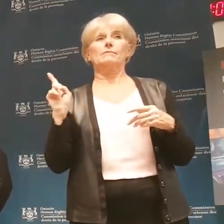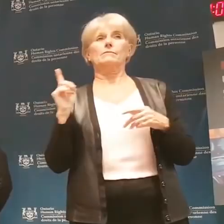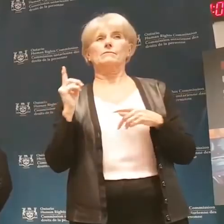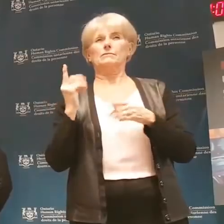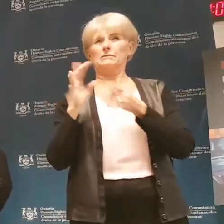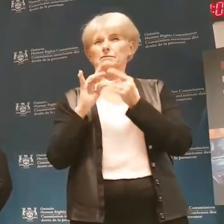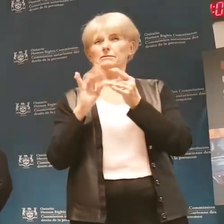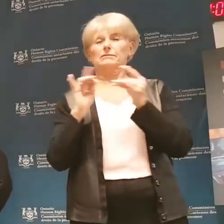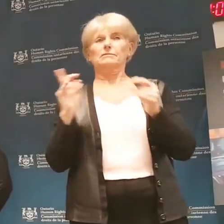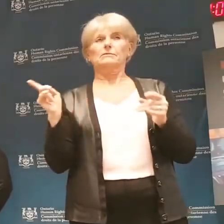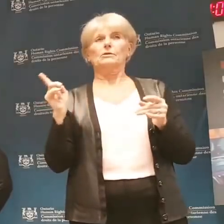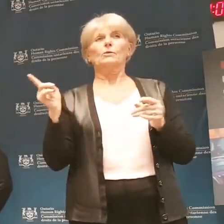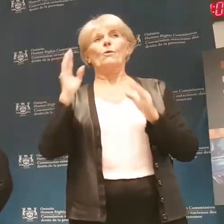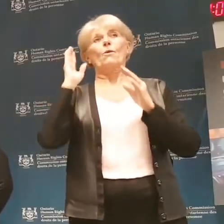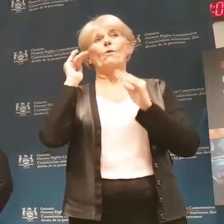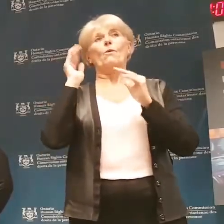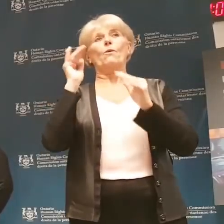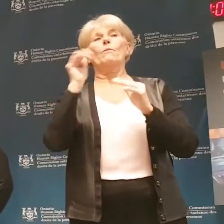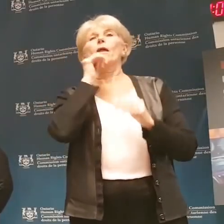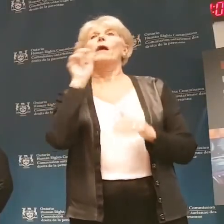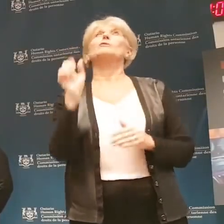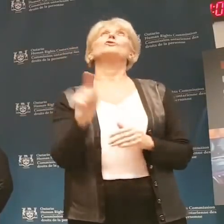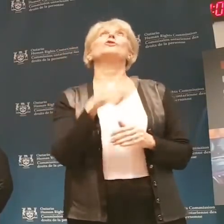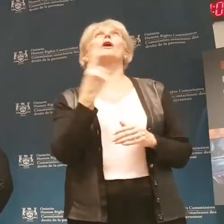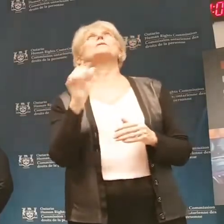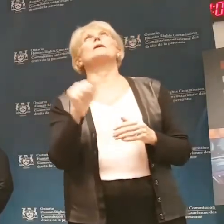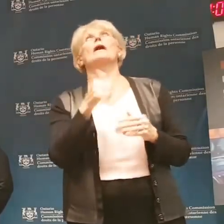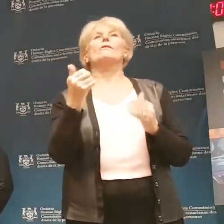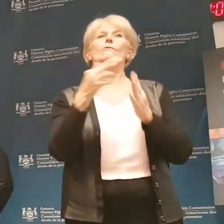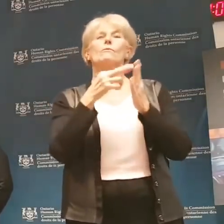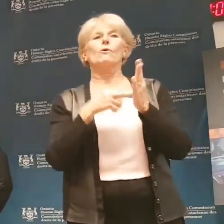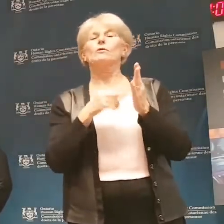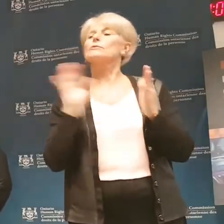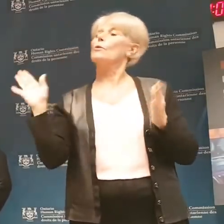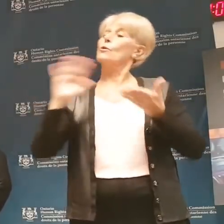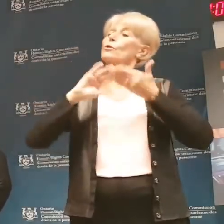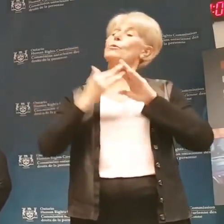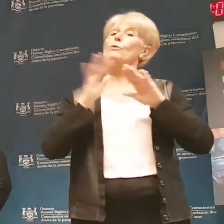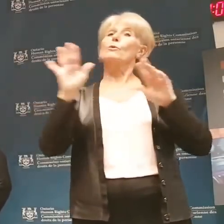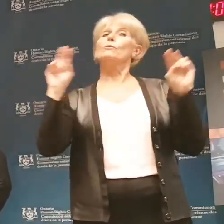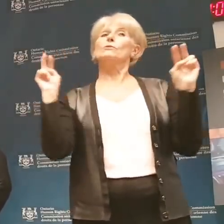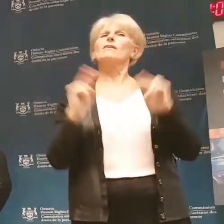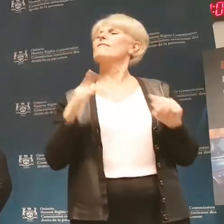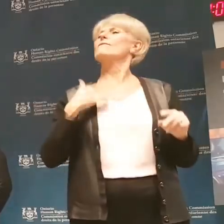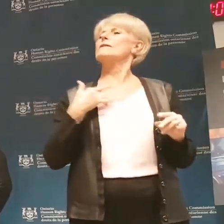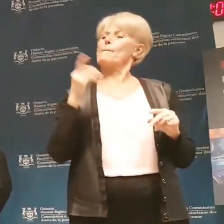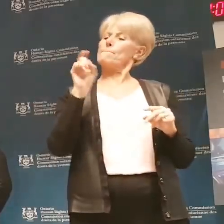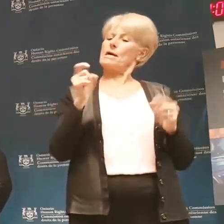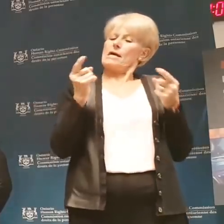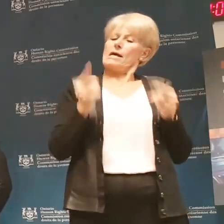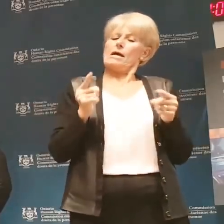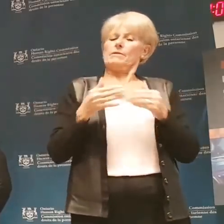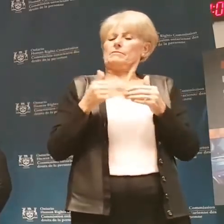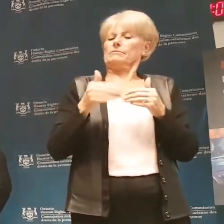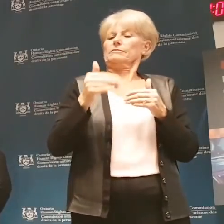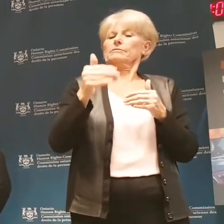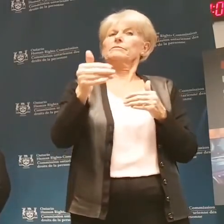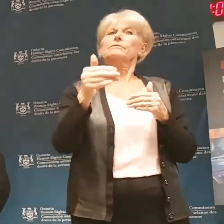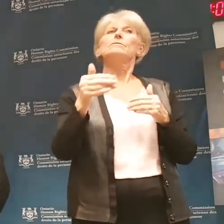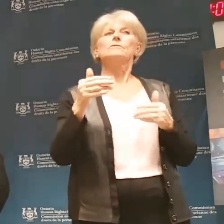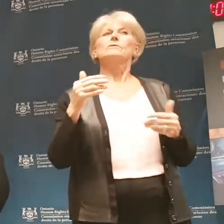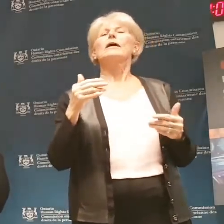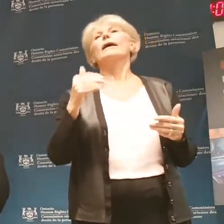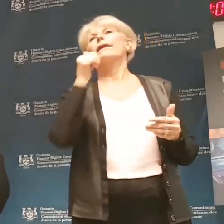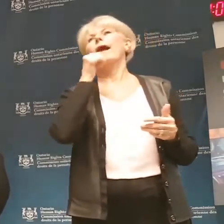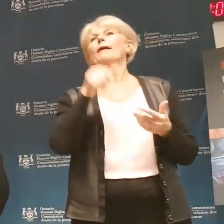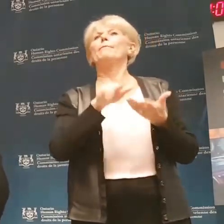you said something to the effect of you're hoping this isn't just another report. So from a community perspective, what has to happen going forward for this to be